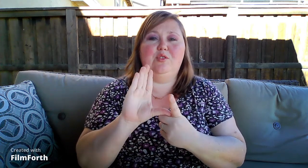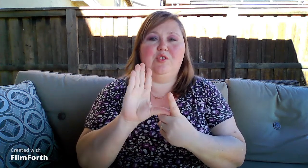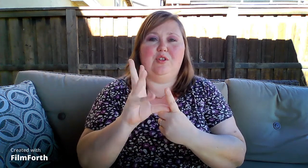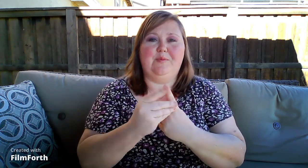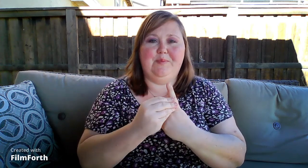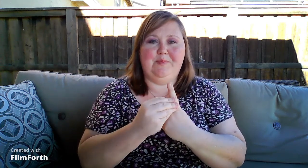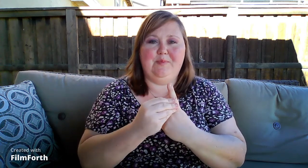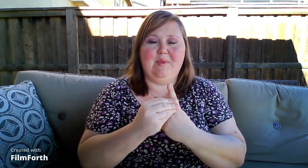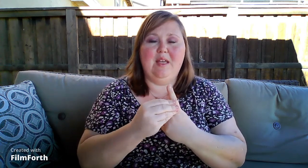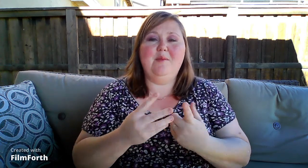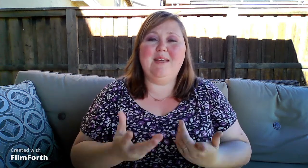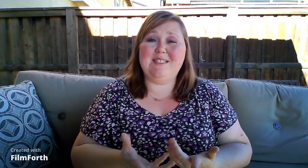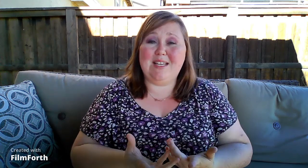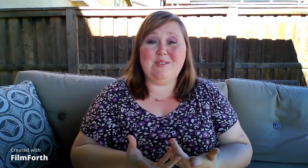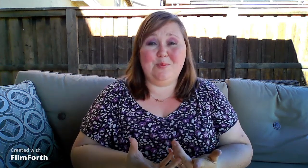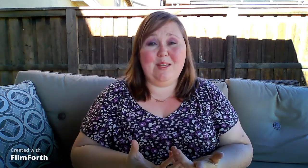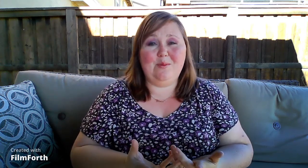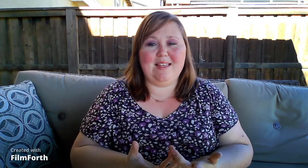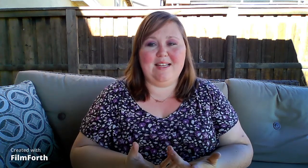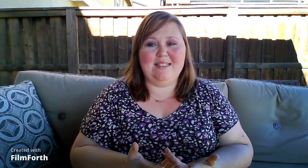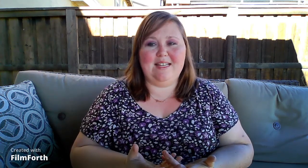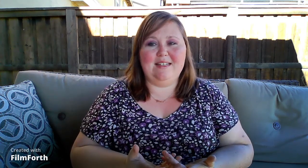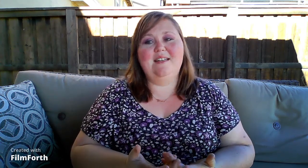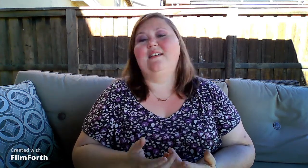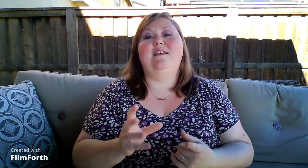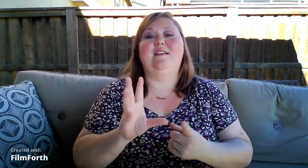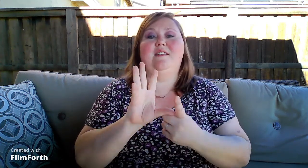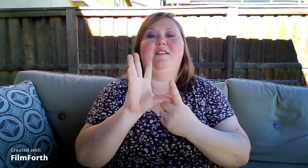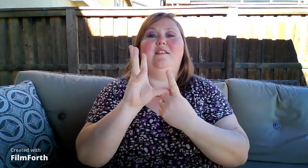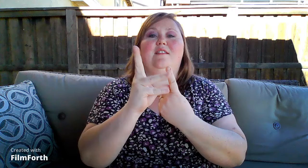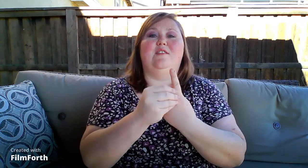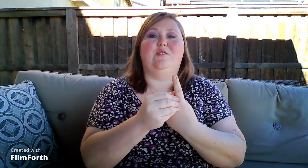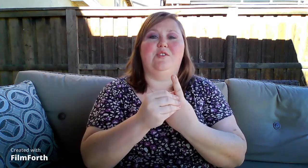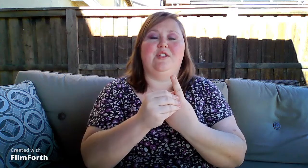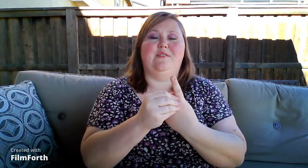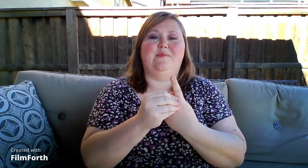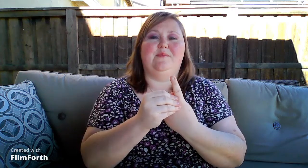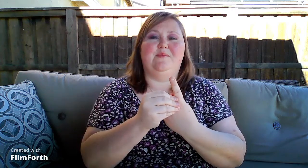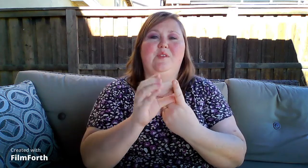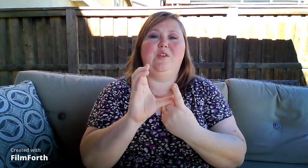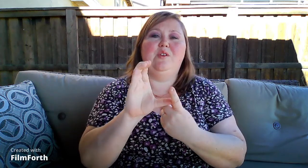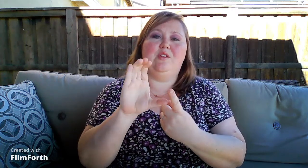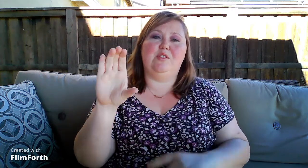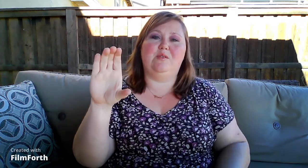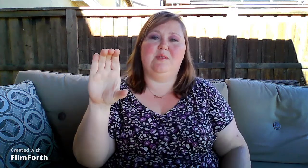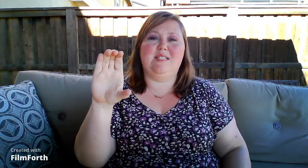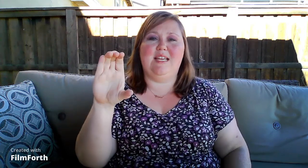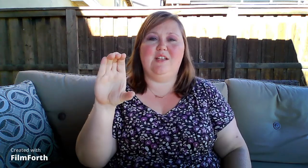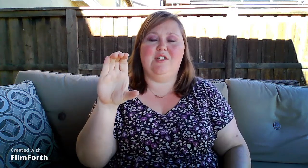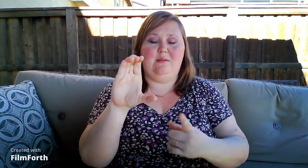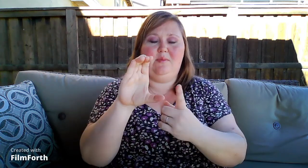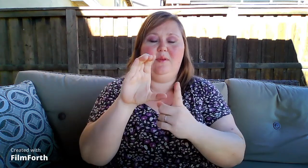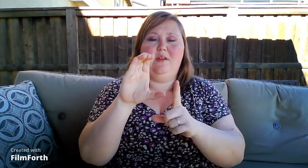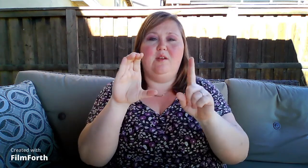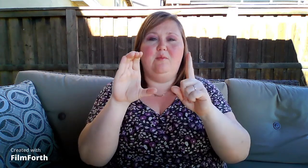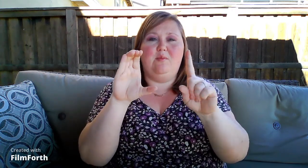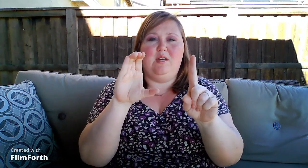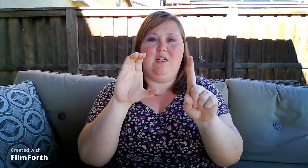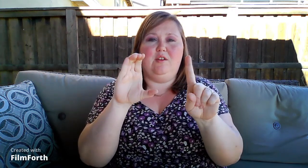culture, because that's really what they did. Culture. You could also do a C hand shape. Put it near